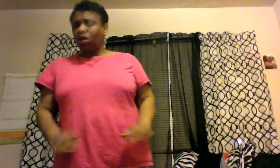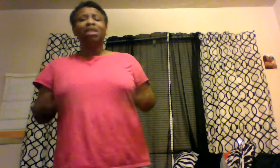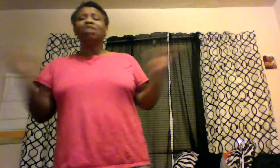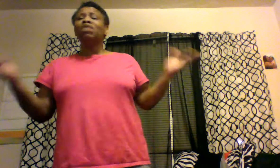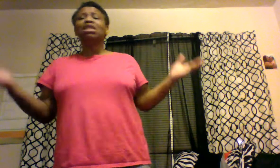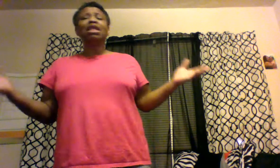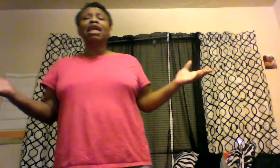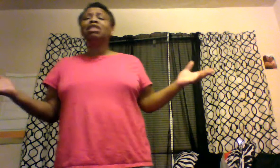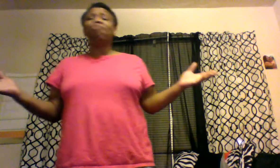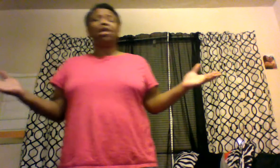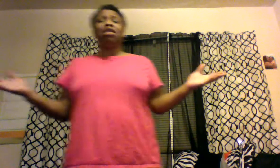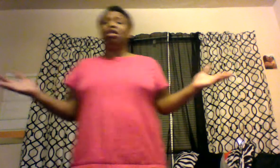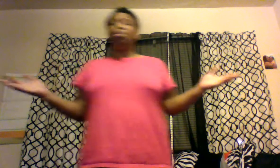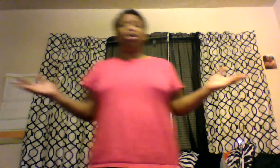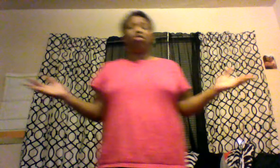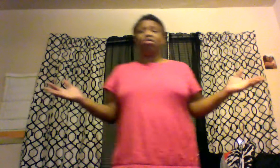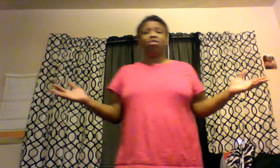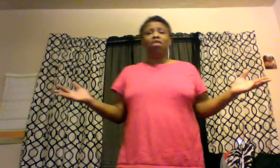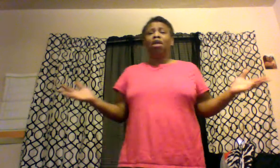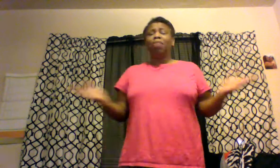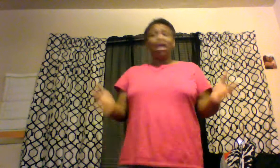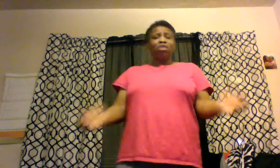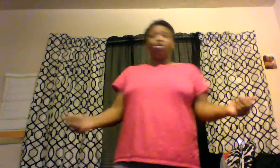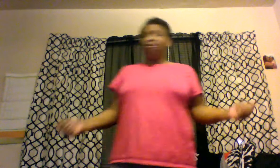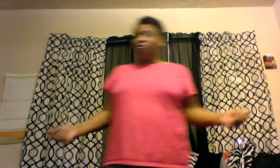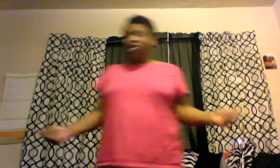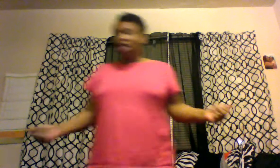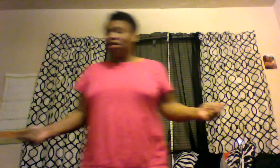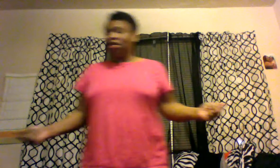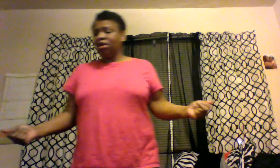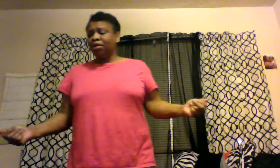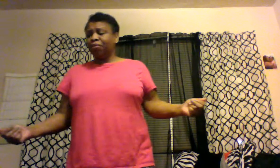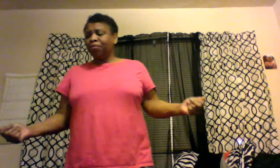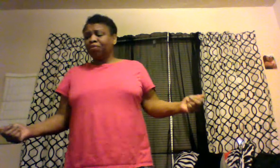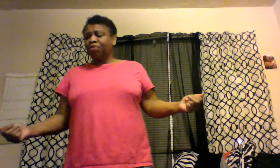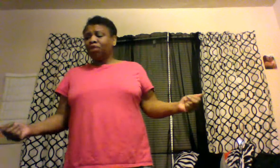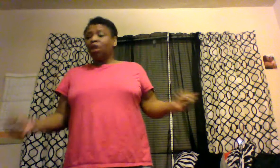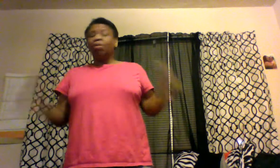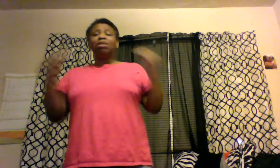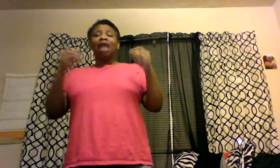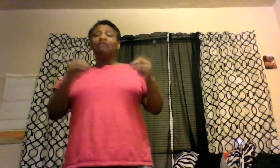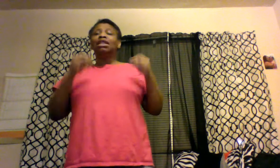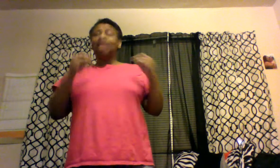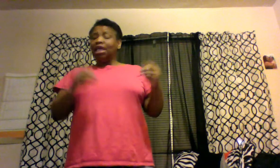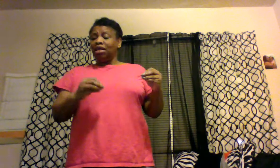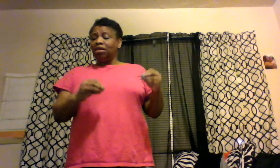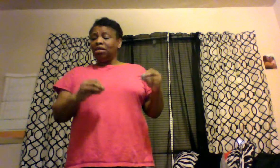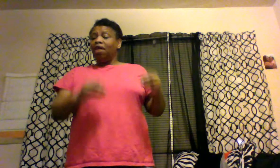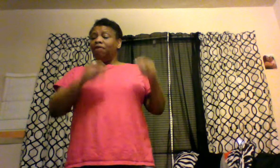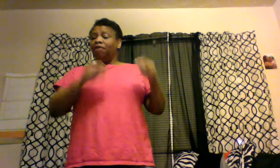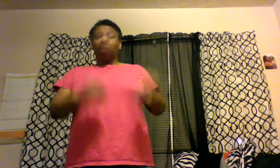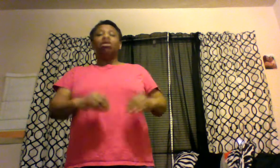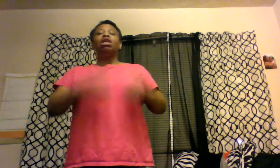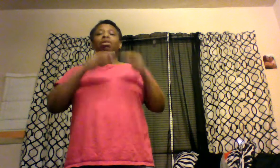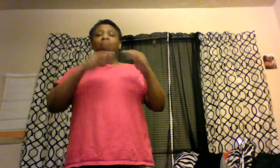But this wasn't the case back then in America. Blacks weren't free. But Dr. King felt it